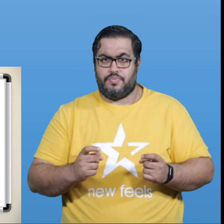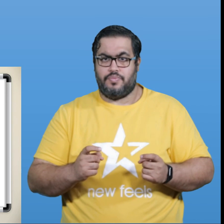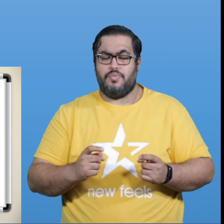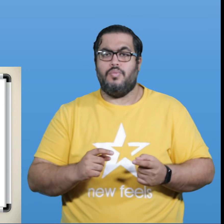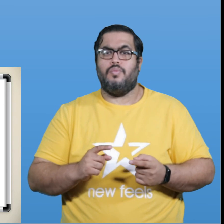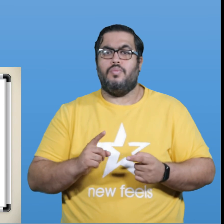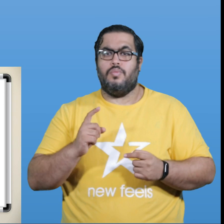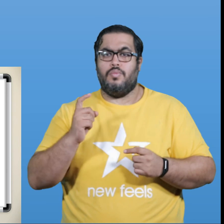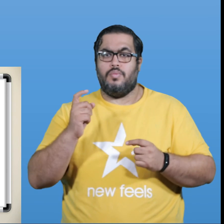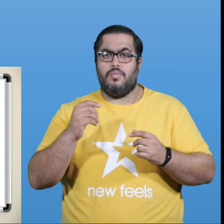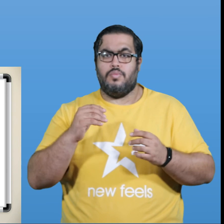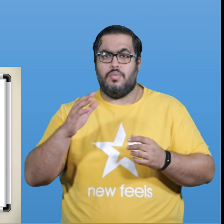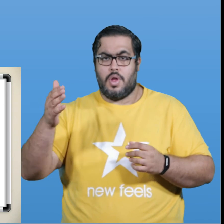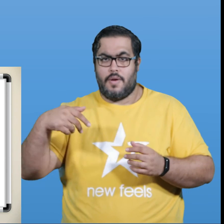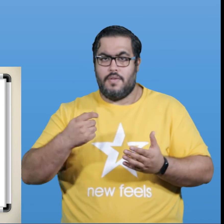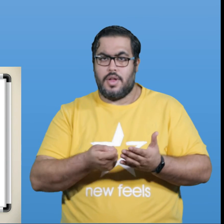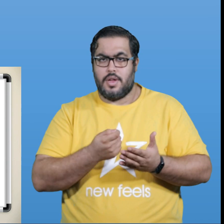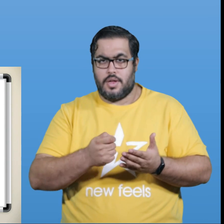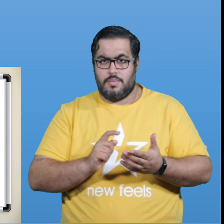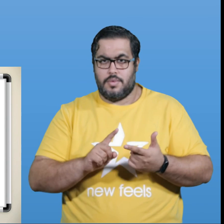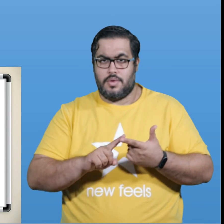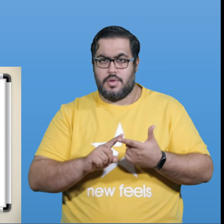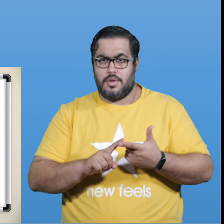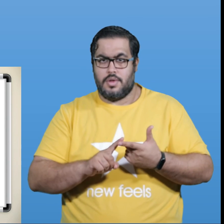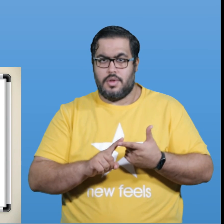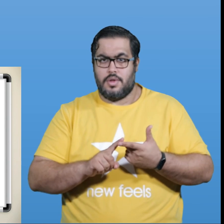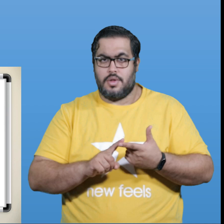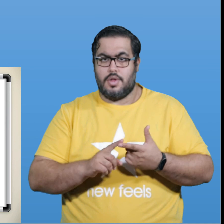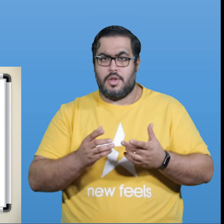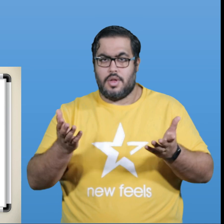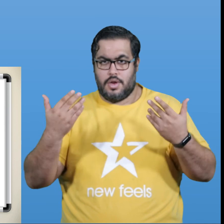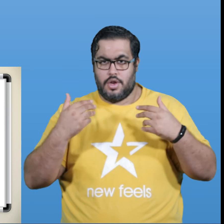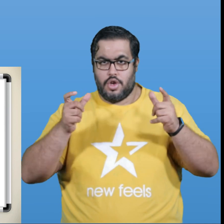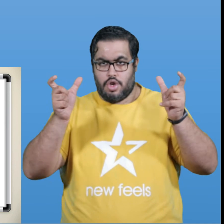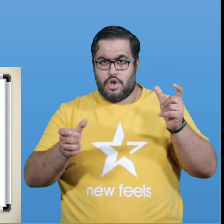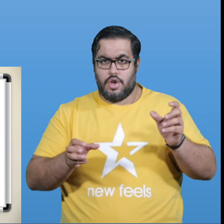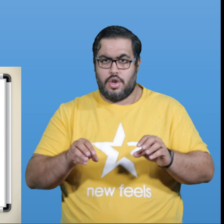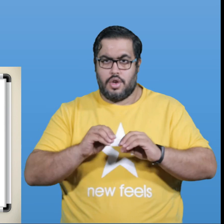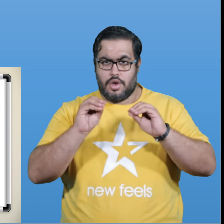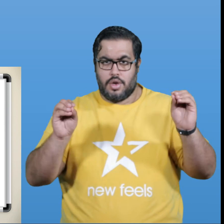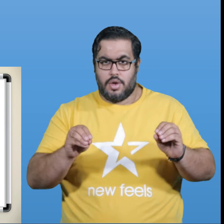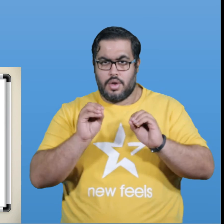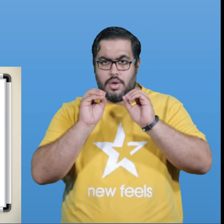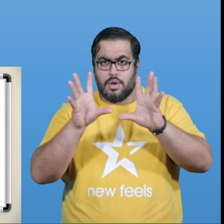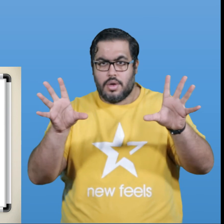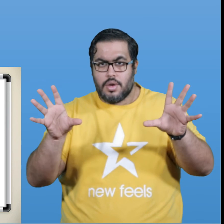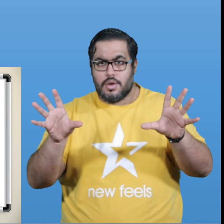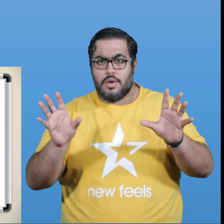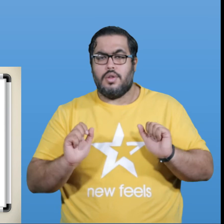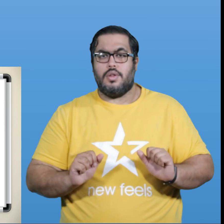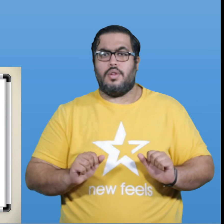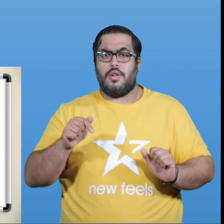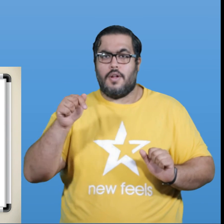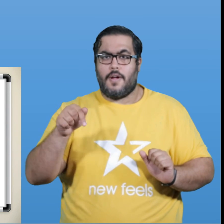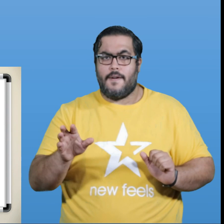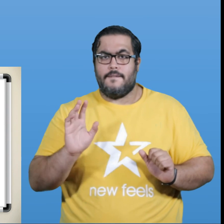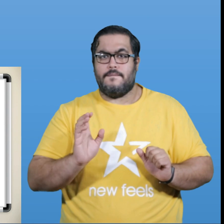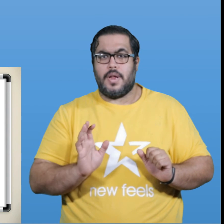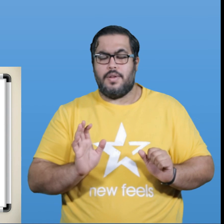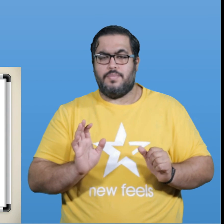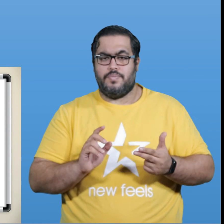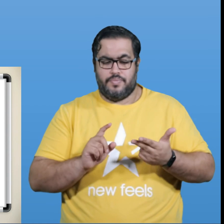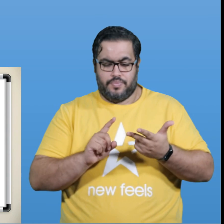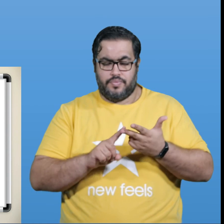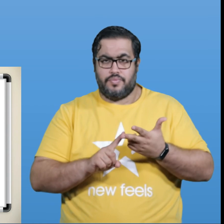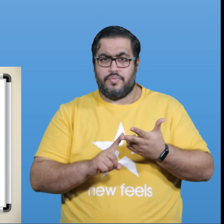first, Amal read a poem that she had written. 2, the magician came and started doing some magic tricks. In addition, magic tricks were performed by a